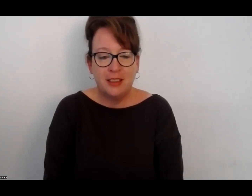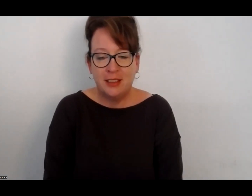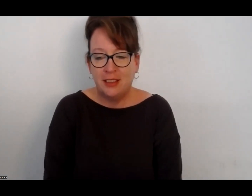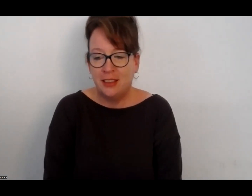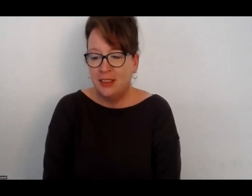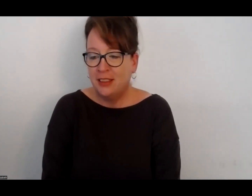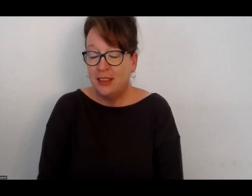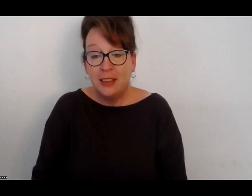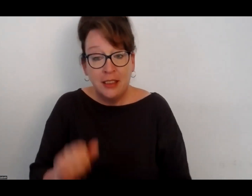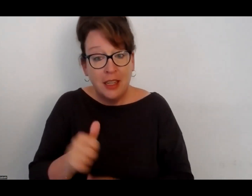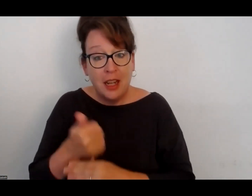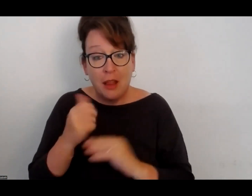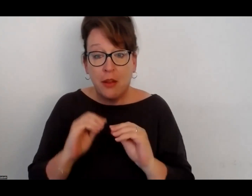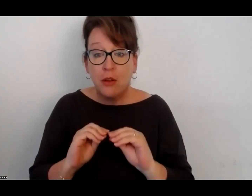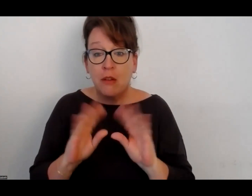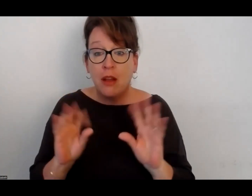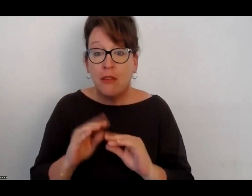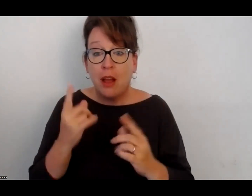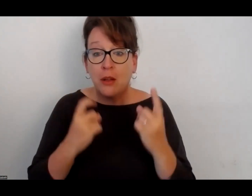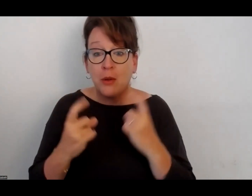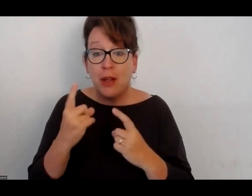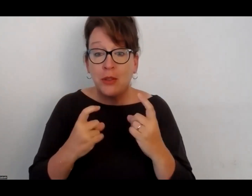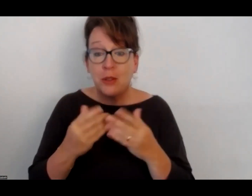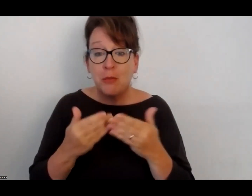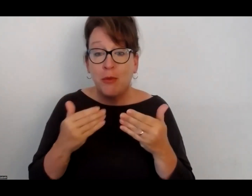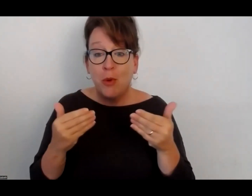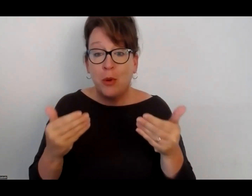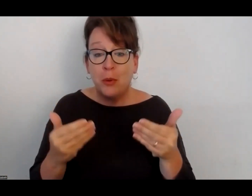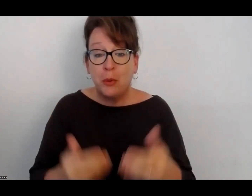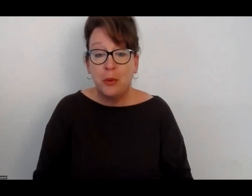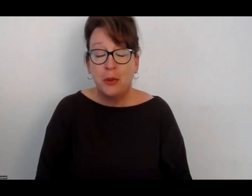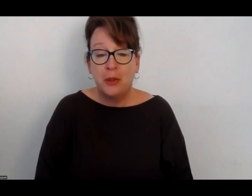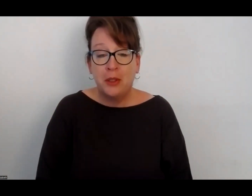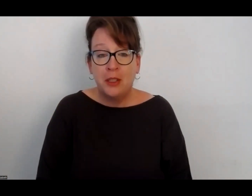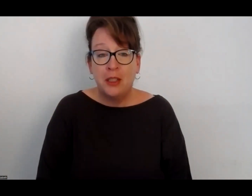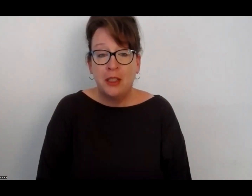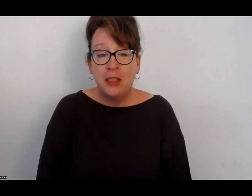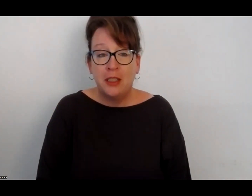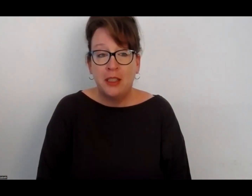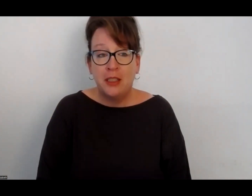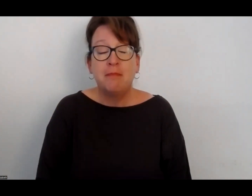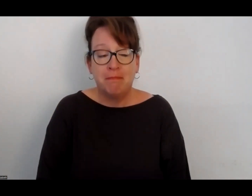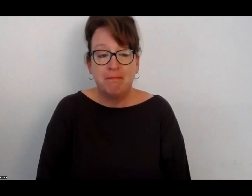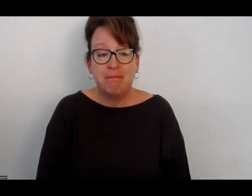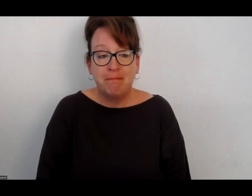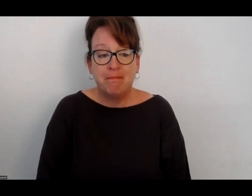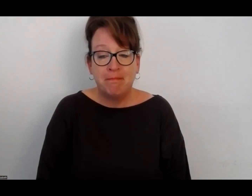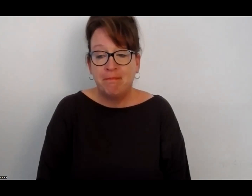Any other clarifying questions or comments about the work groups? So I